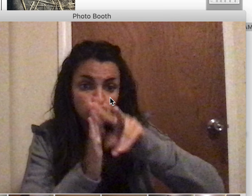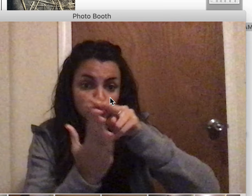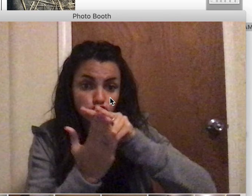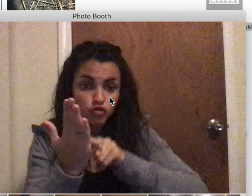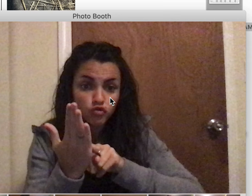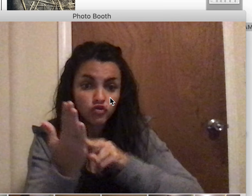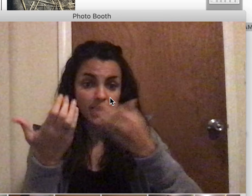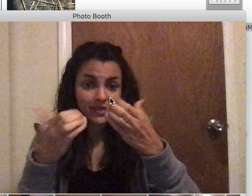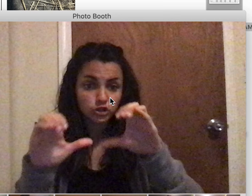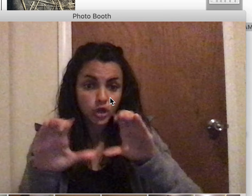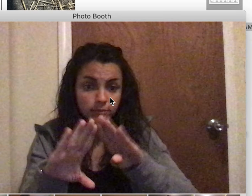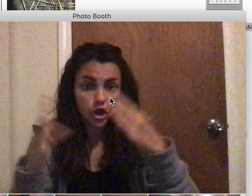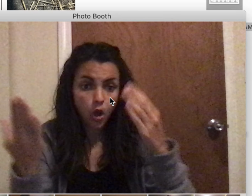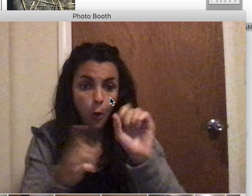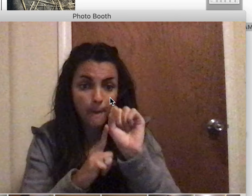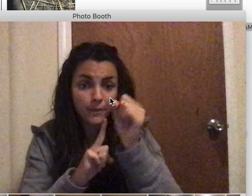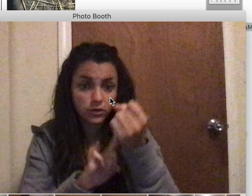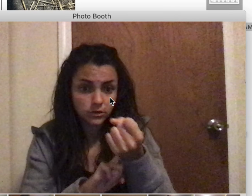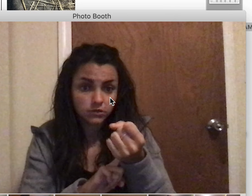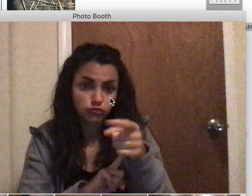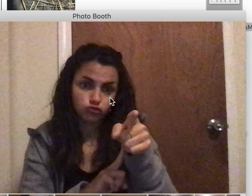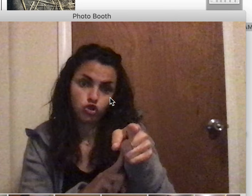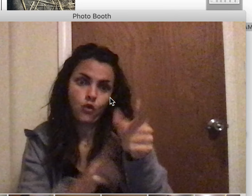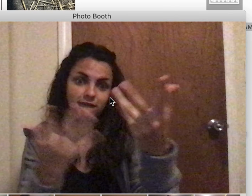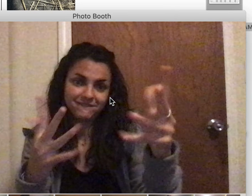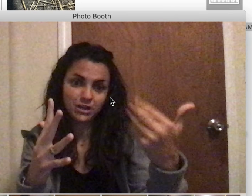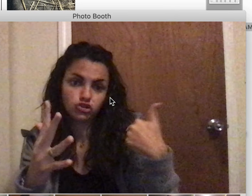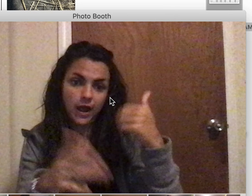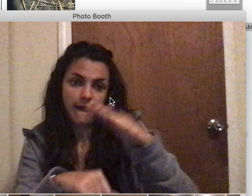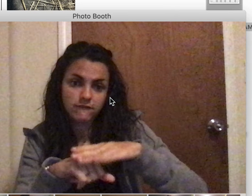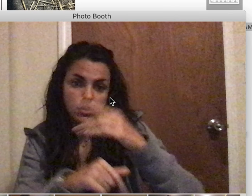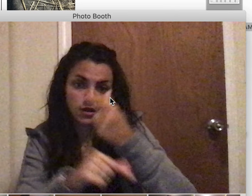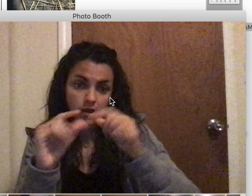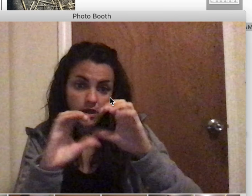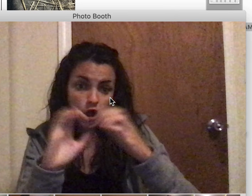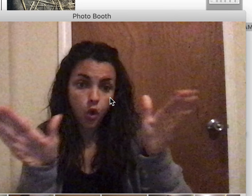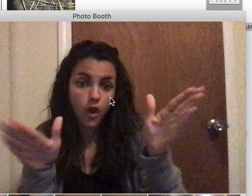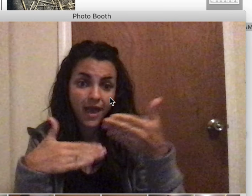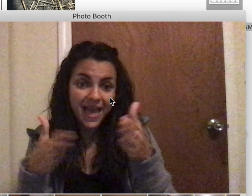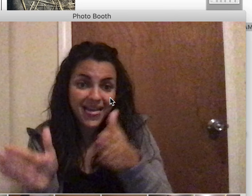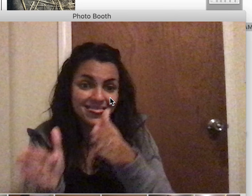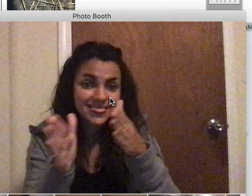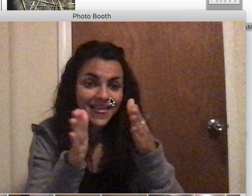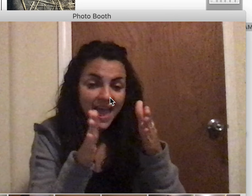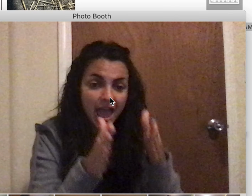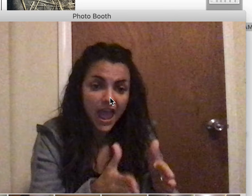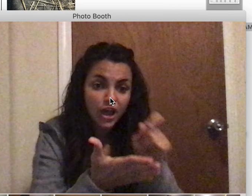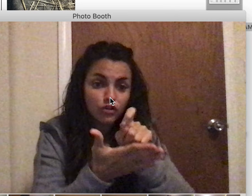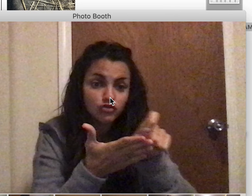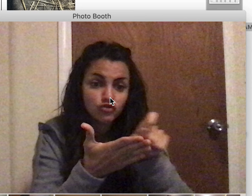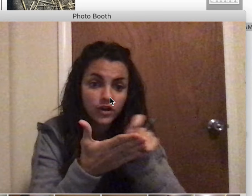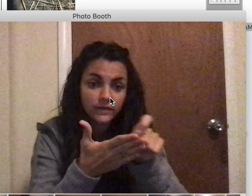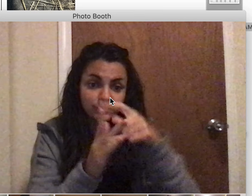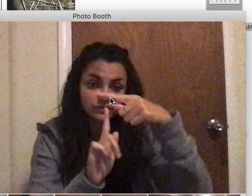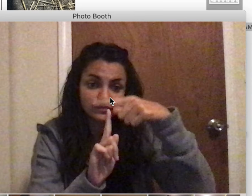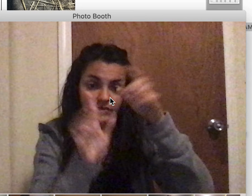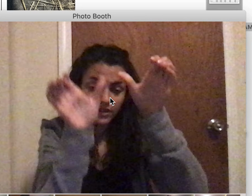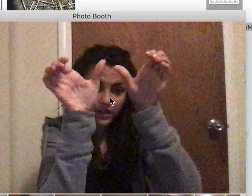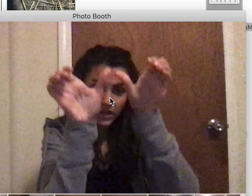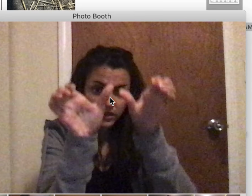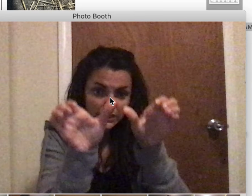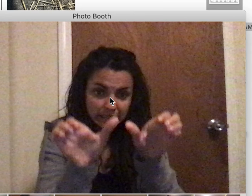provided for you, and you are going to create the T-chart and or write the explanation and submit that for today's classwork